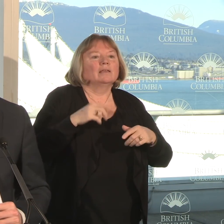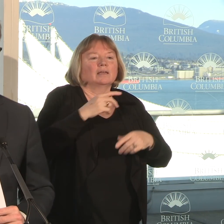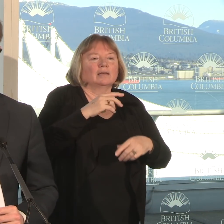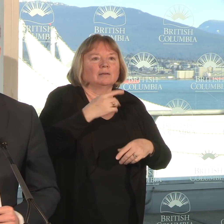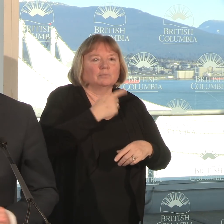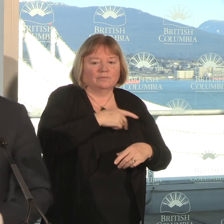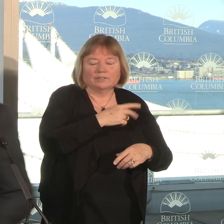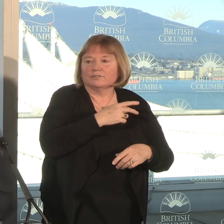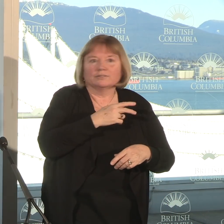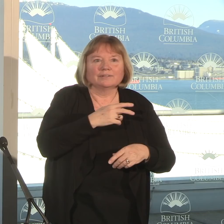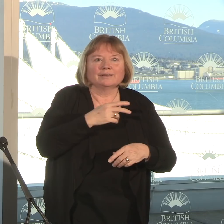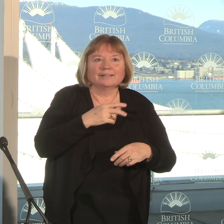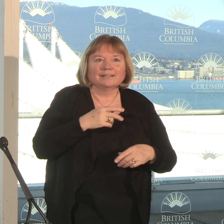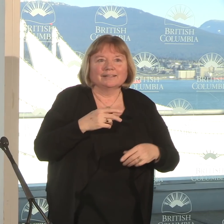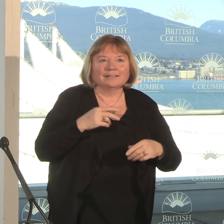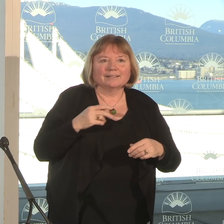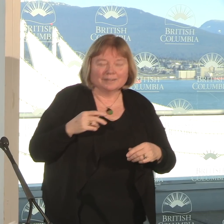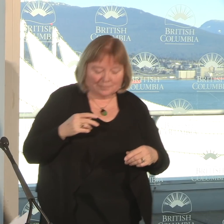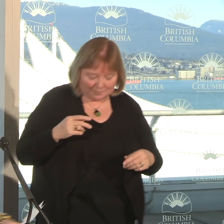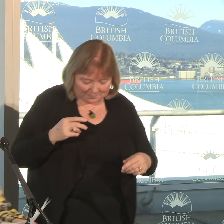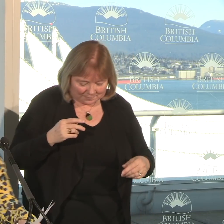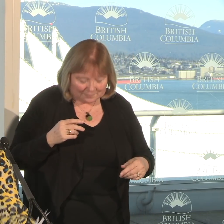Bonnie Henry.